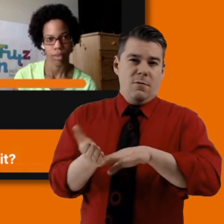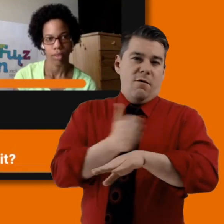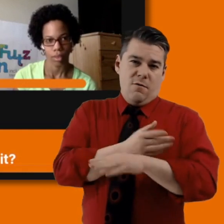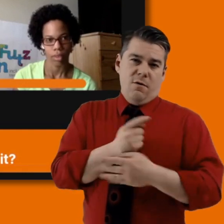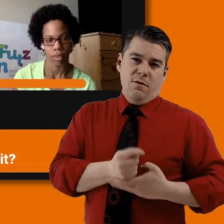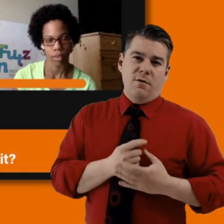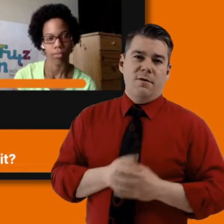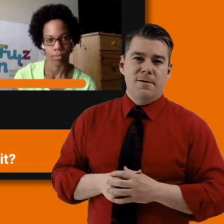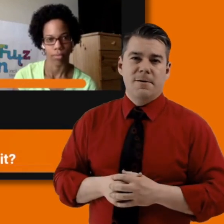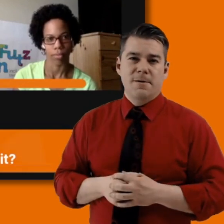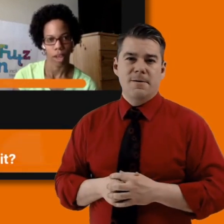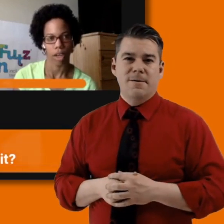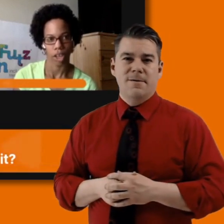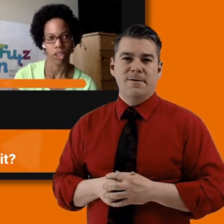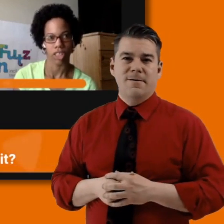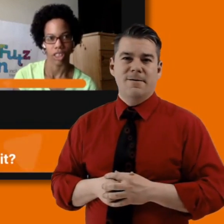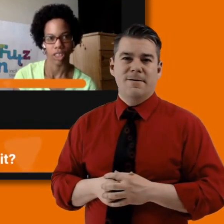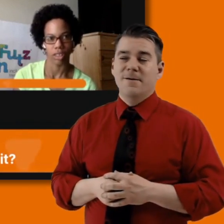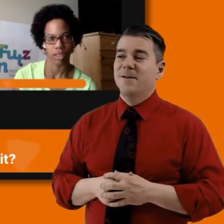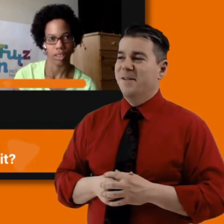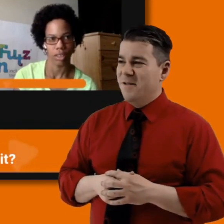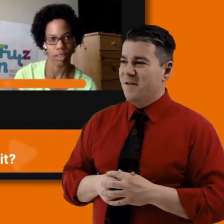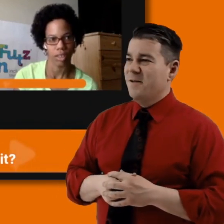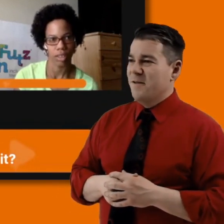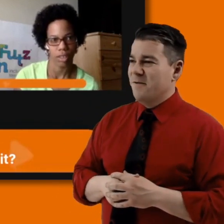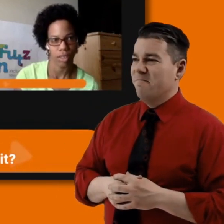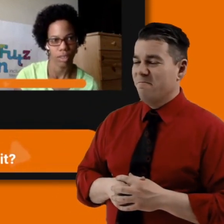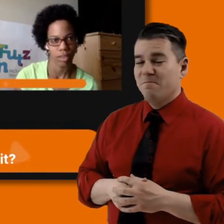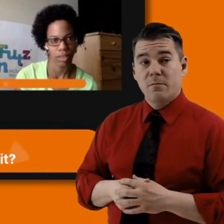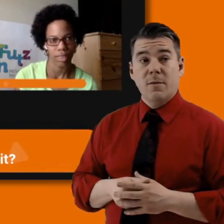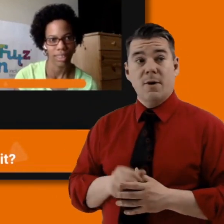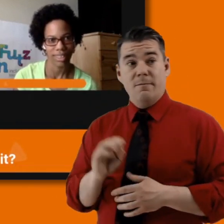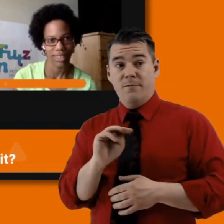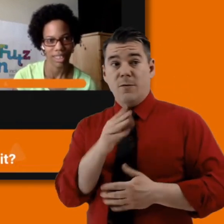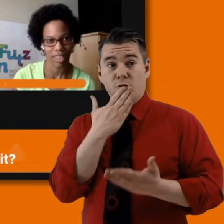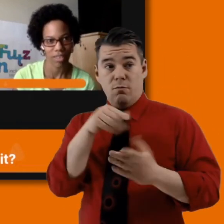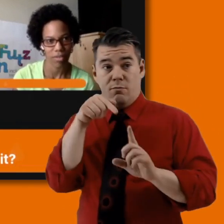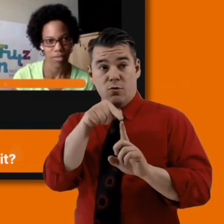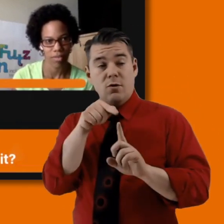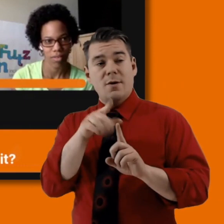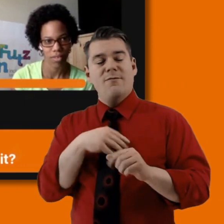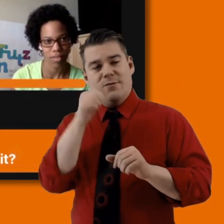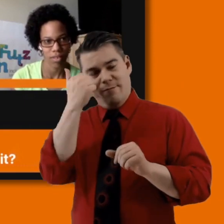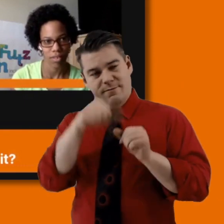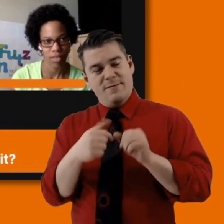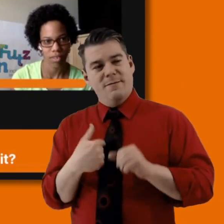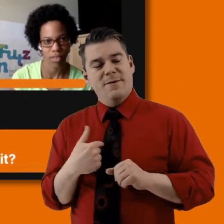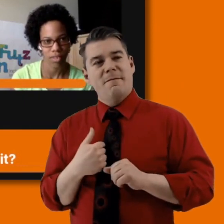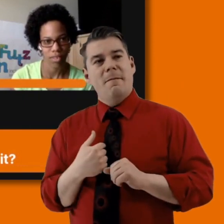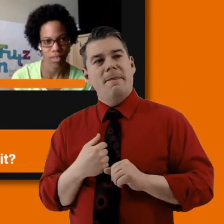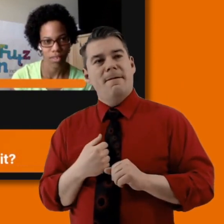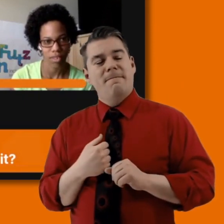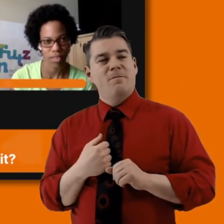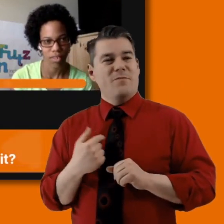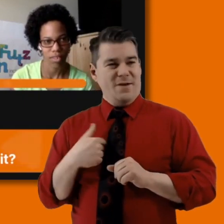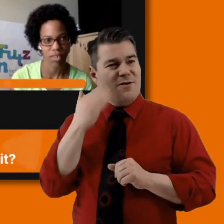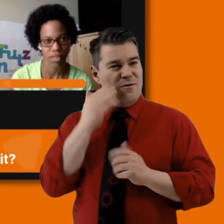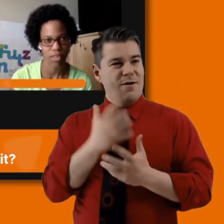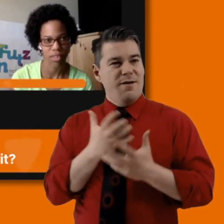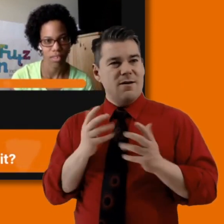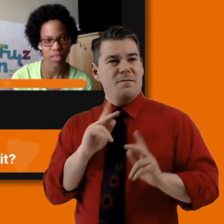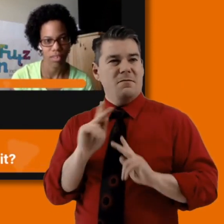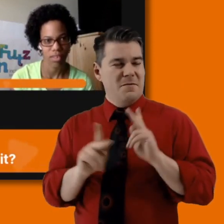therapy. Yeah. Understood. And Michelle, that's a really, really good point. And that reminds me that, I know a lot